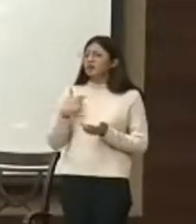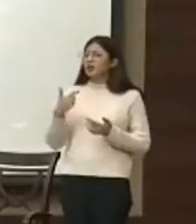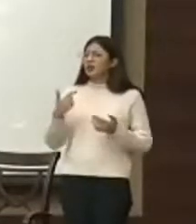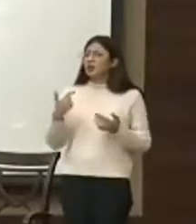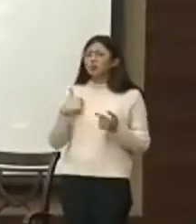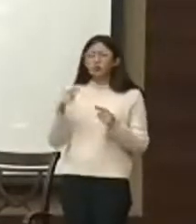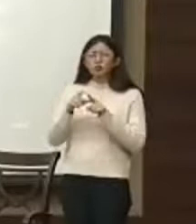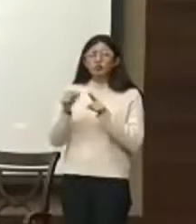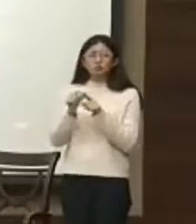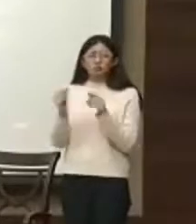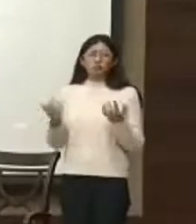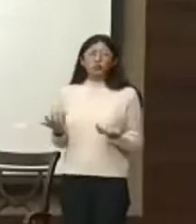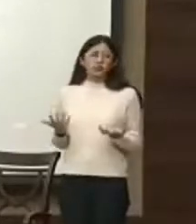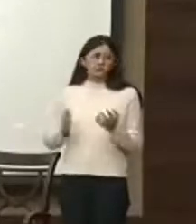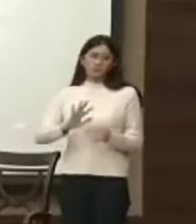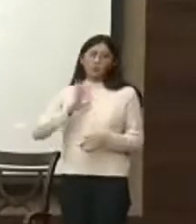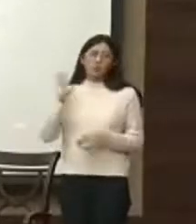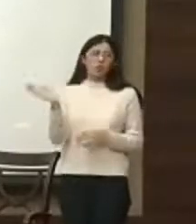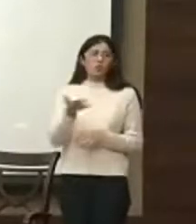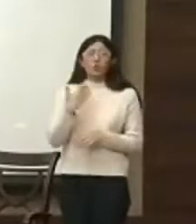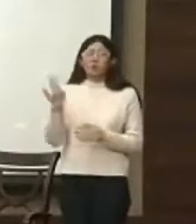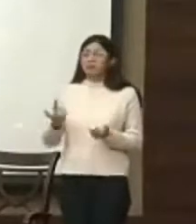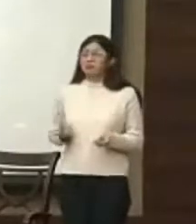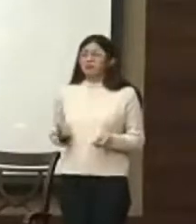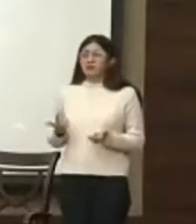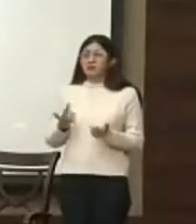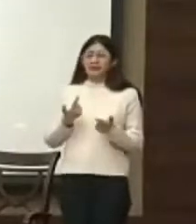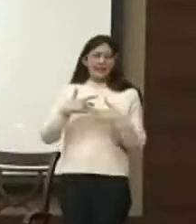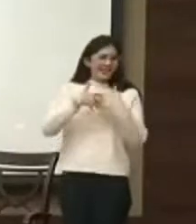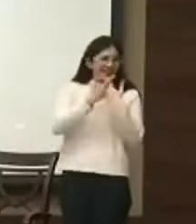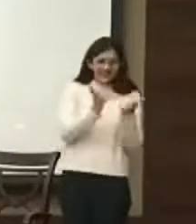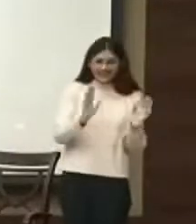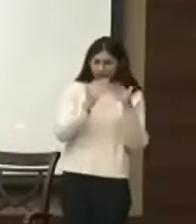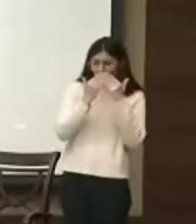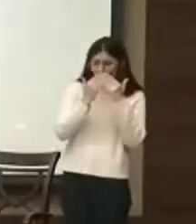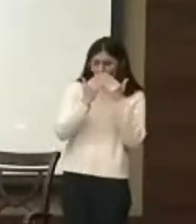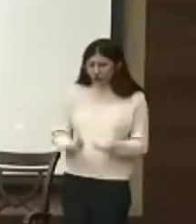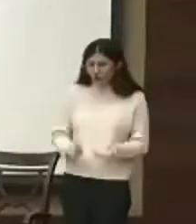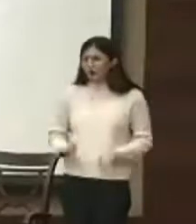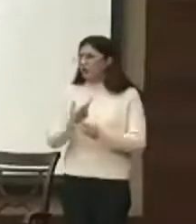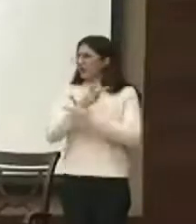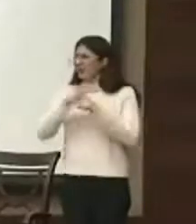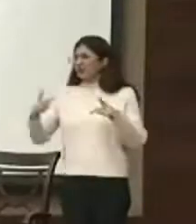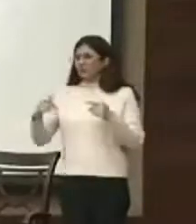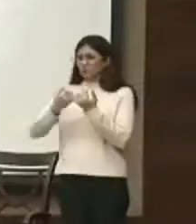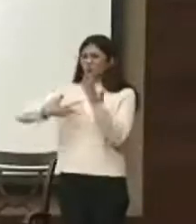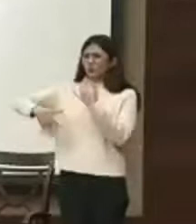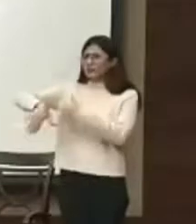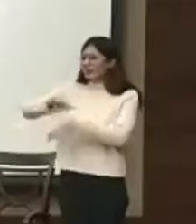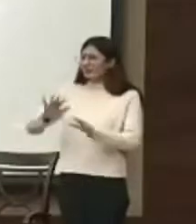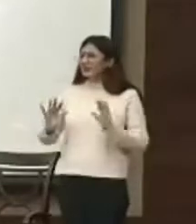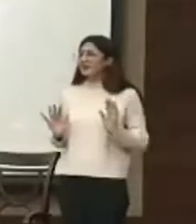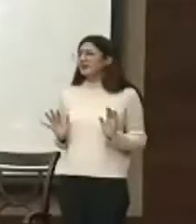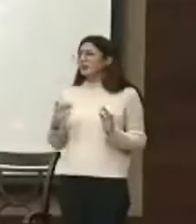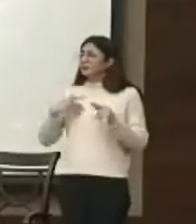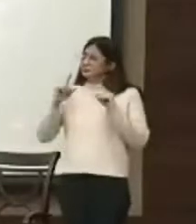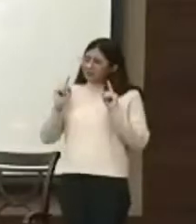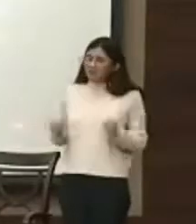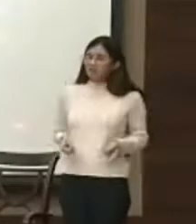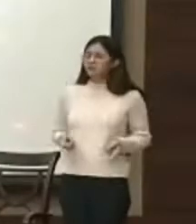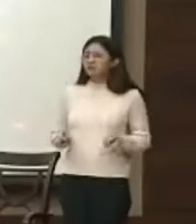I think in each and every field, in each and every aspect of society, we need